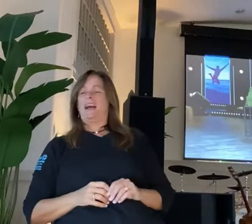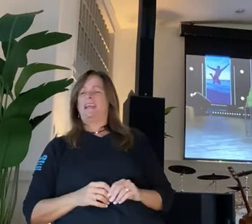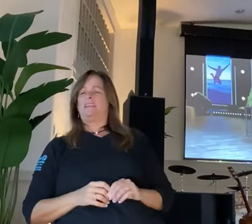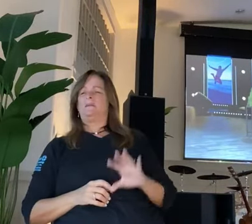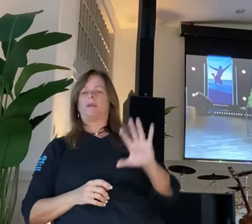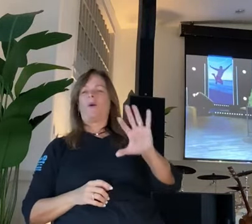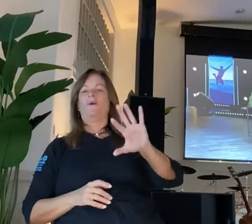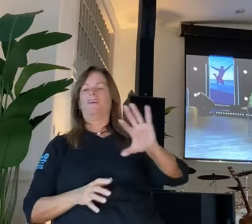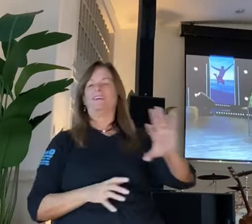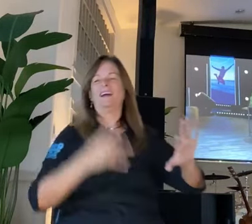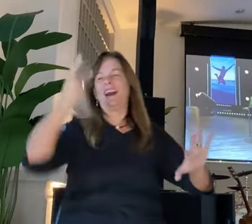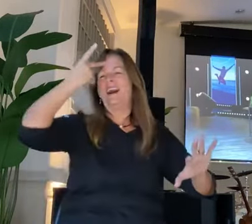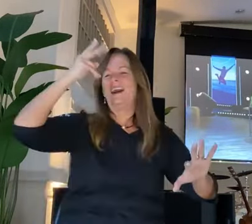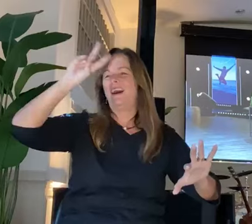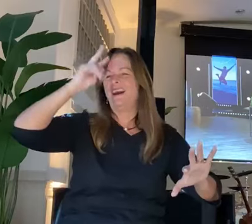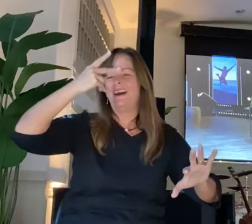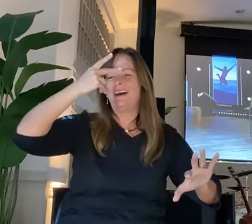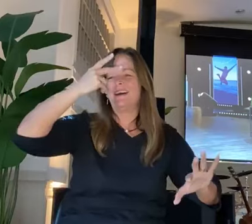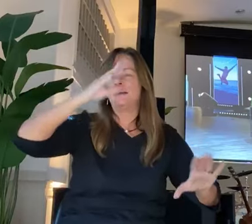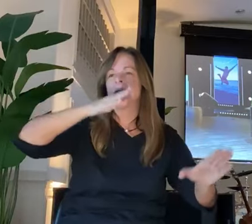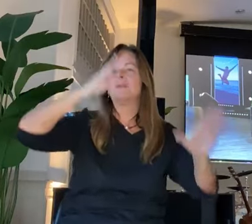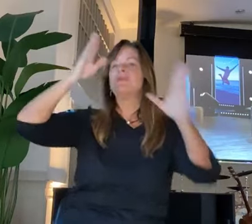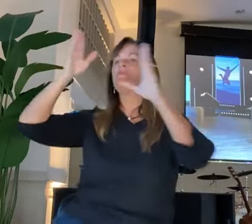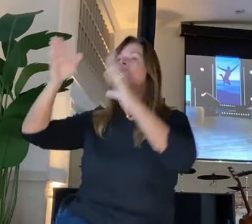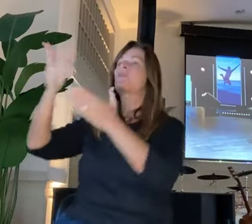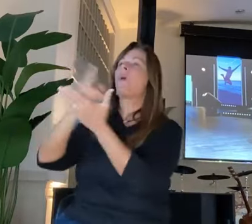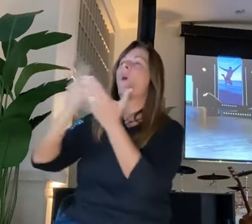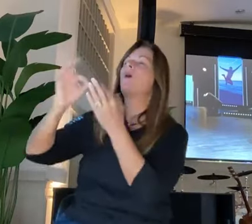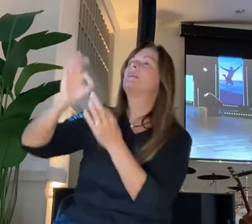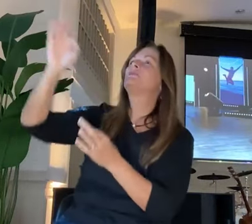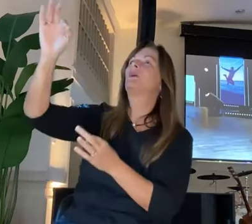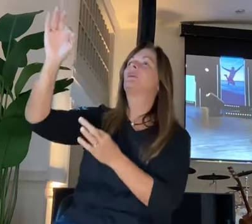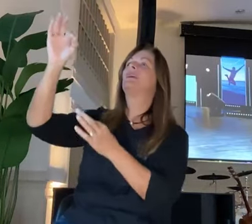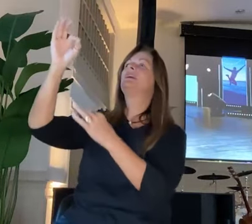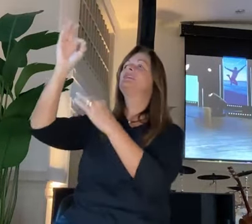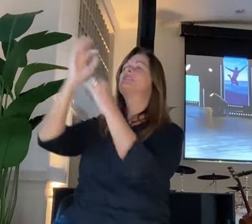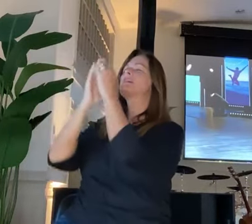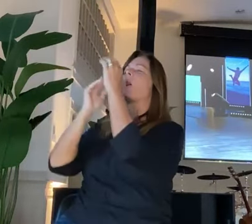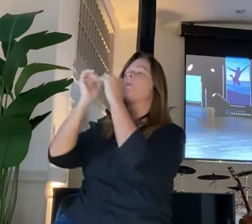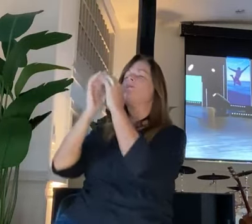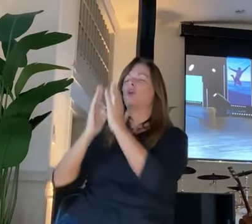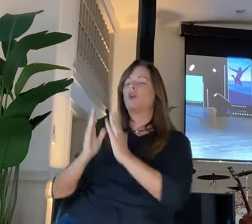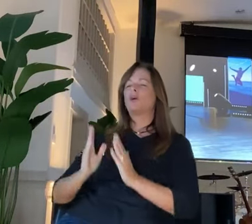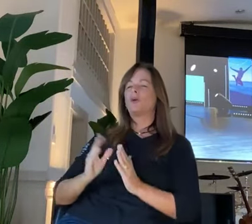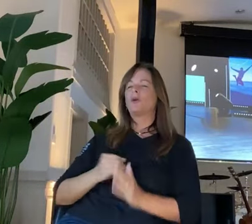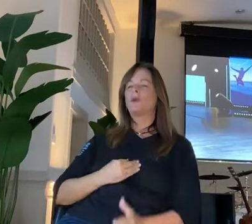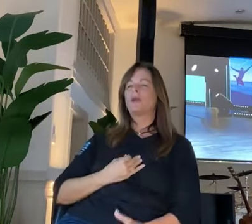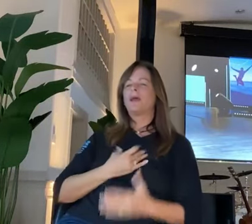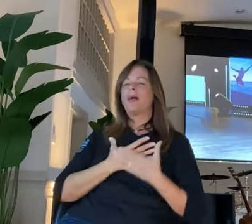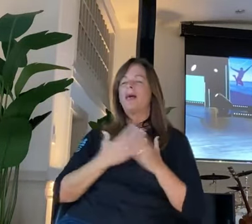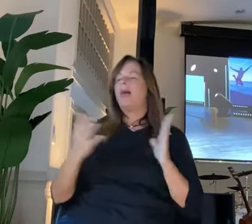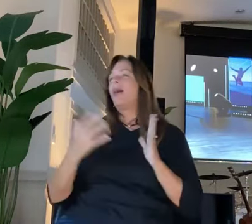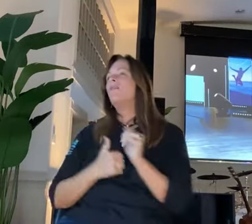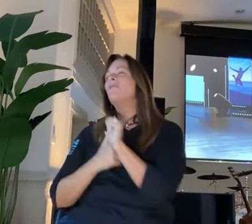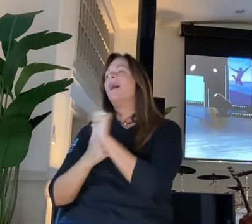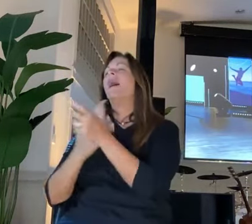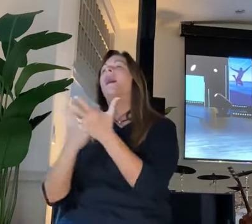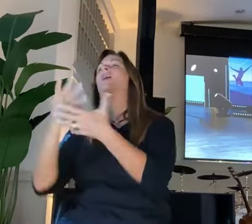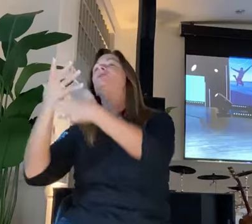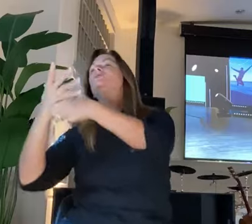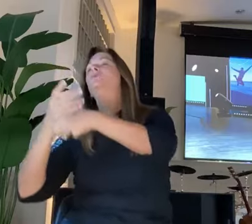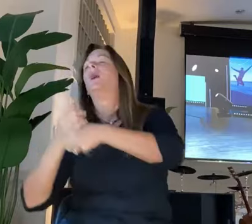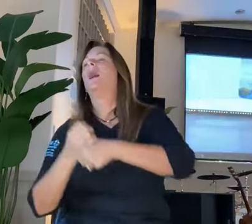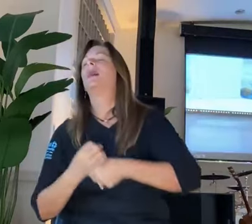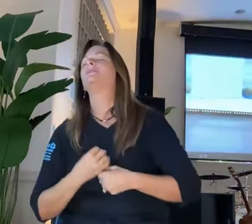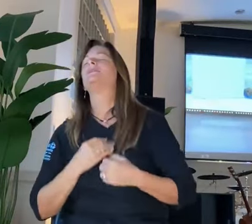comforter. He's our constant companion. He's our helper. He's not someone to be ignorant of because the